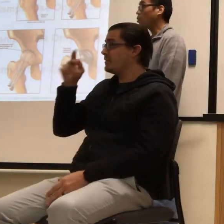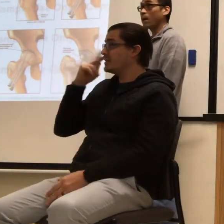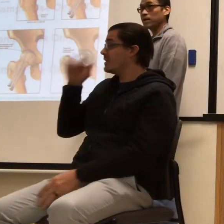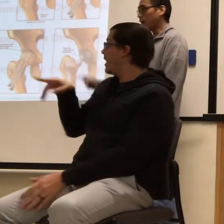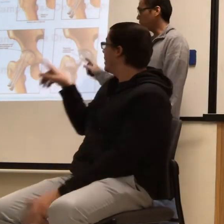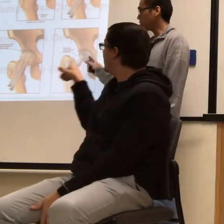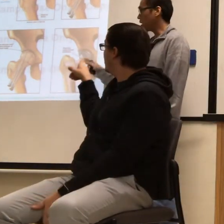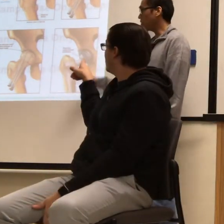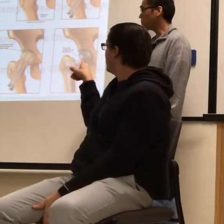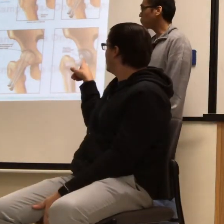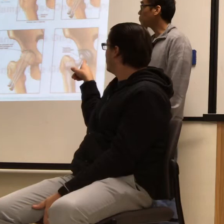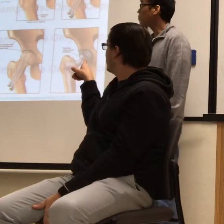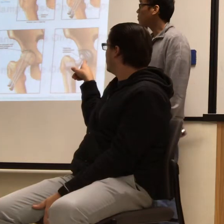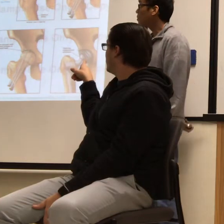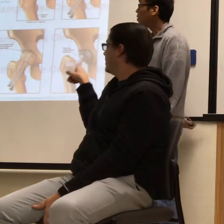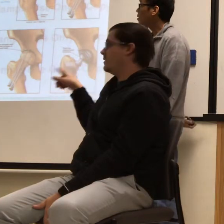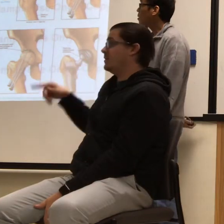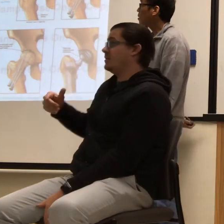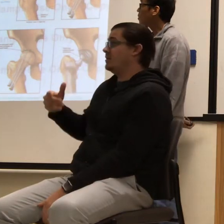And that'll weigh you down. These are heavy.